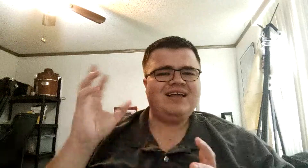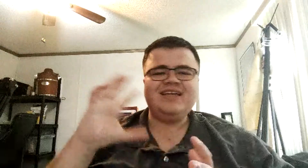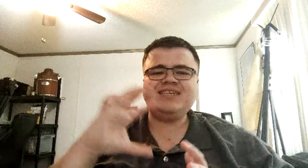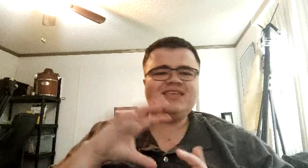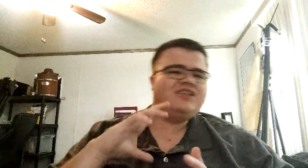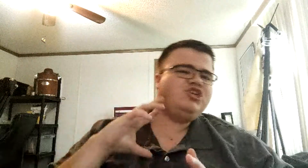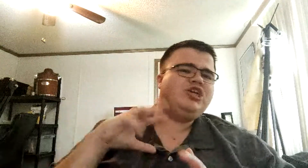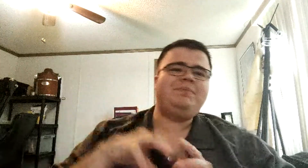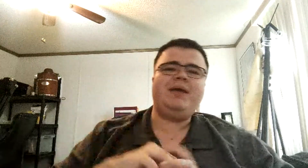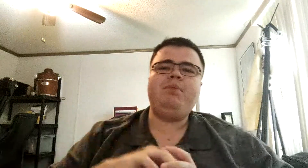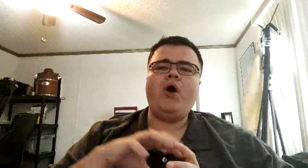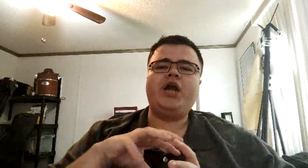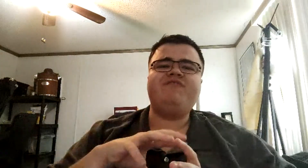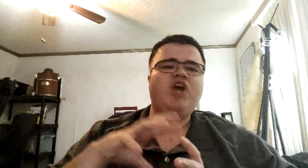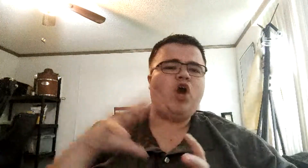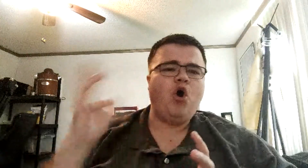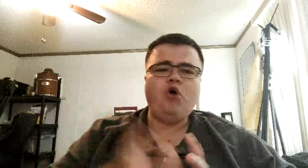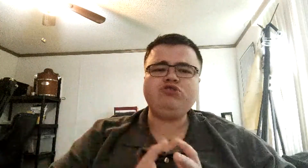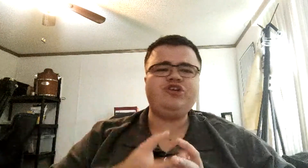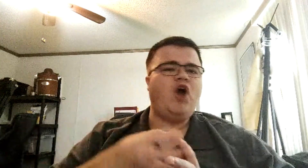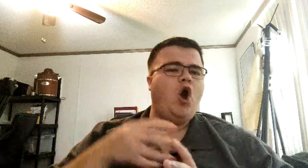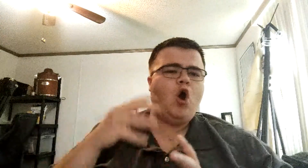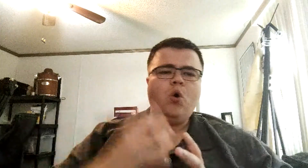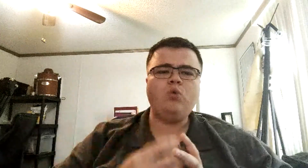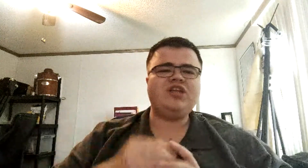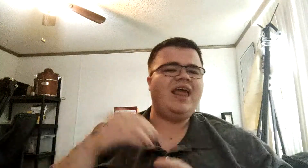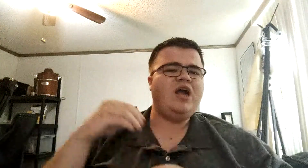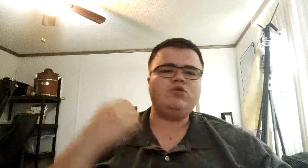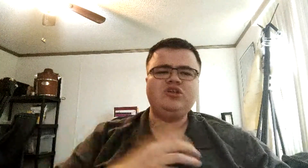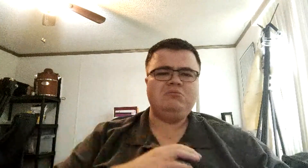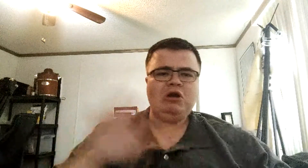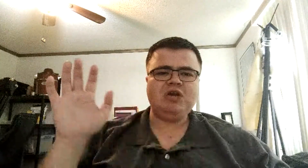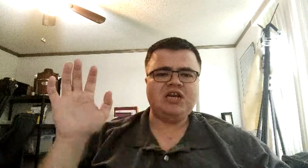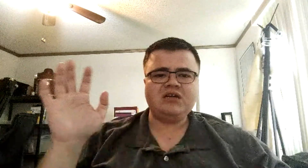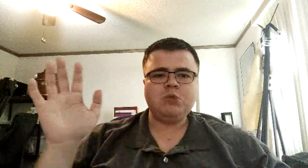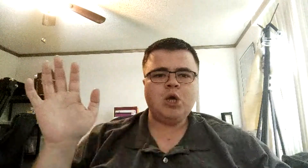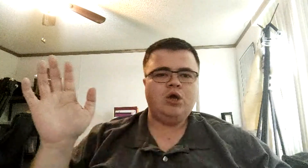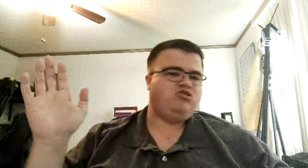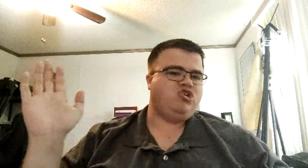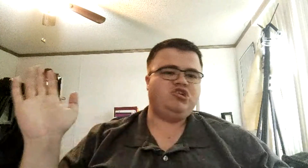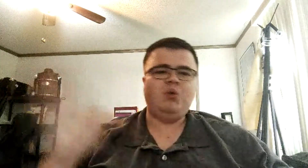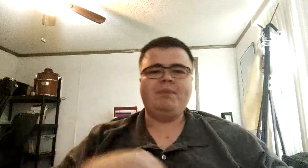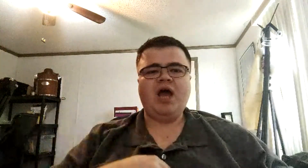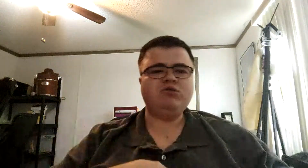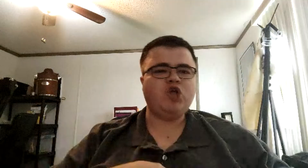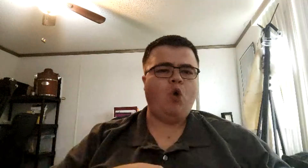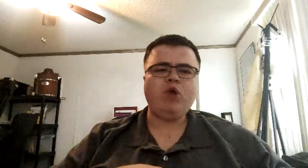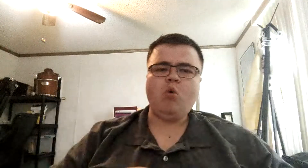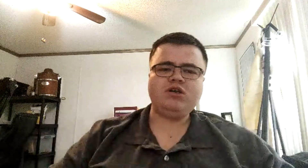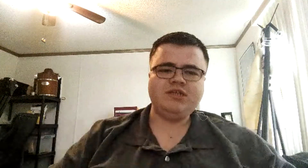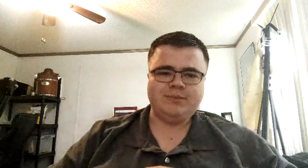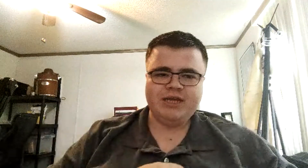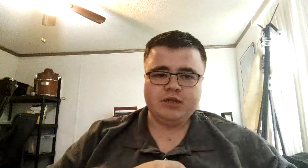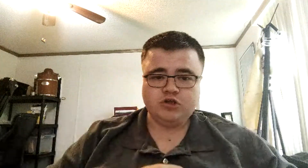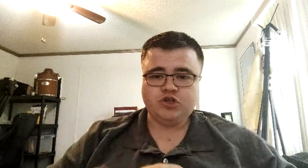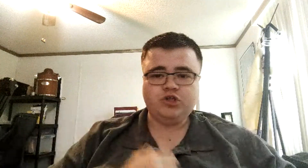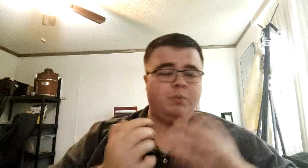As I said, it shouldn't be part of the culture, the owns the language. Don't need it. Just swap it out. It's only oralism Yiddish, part